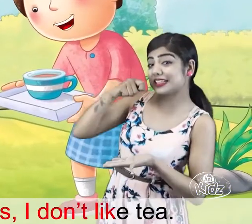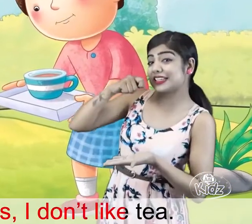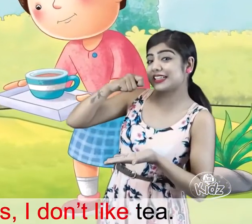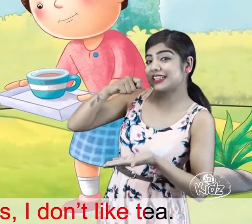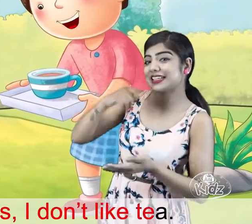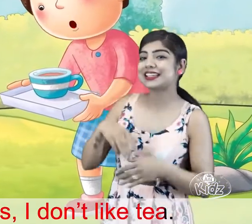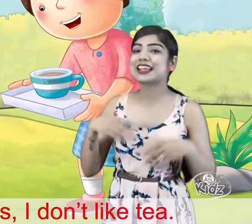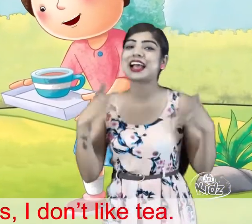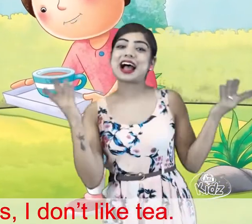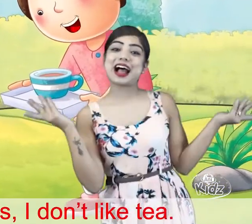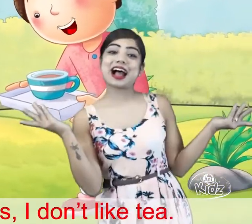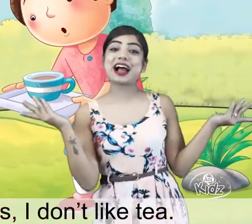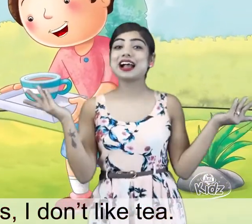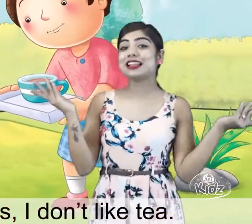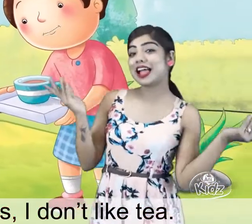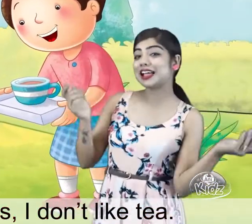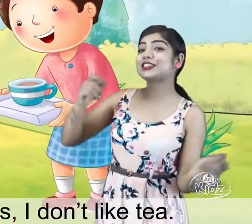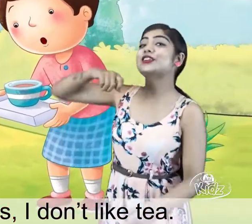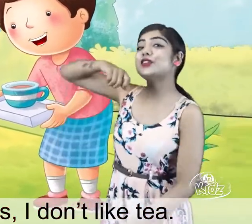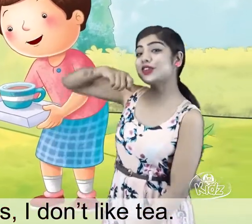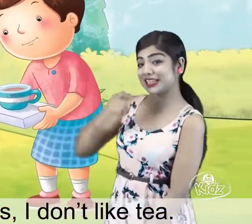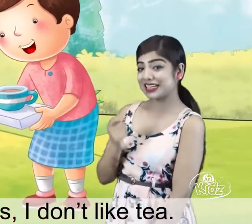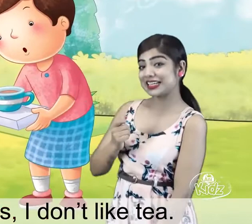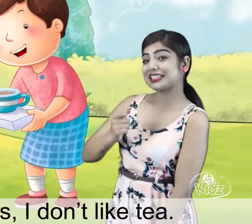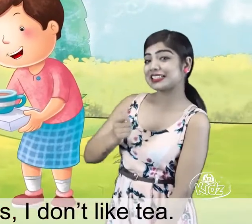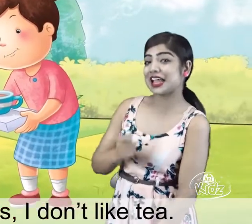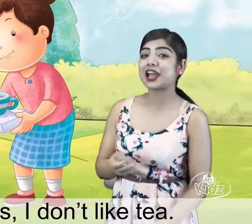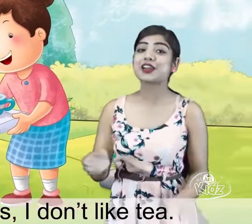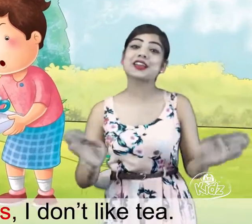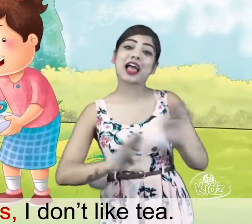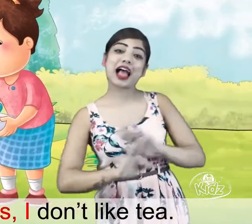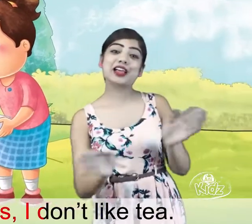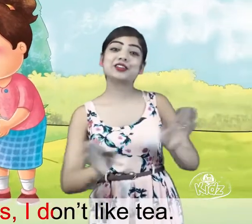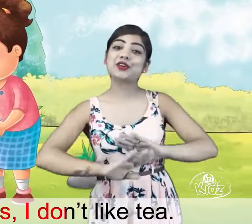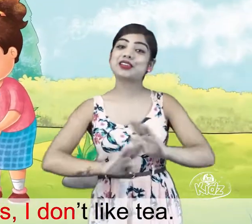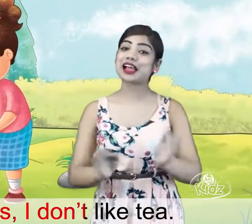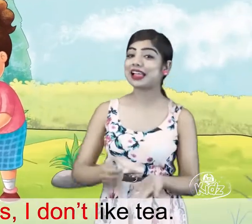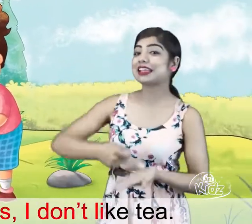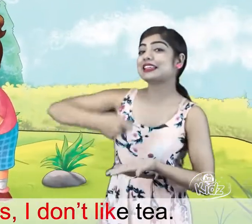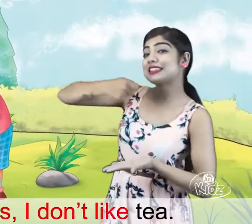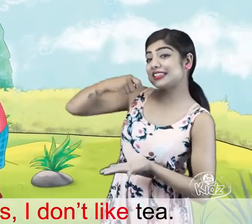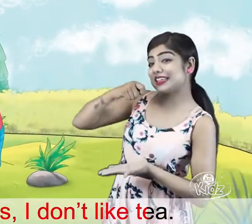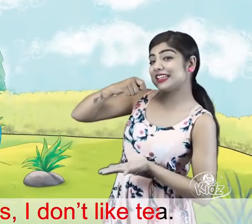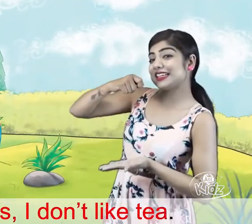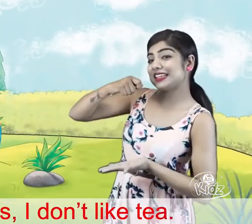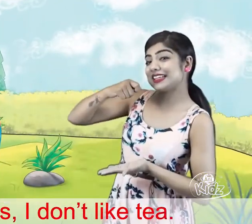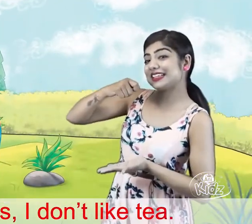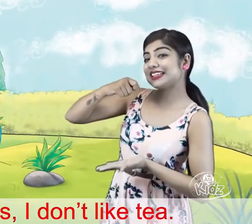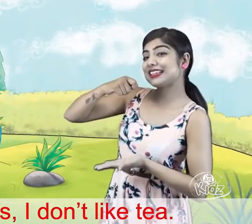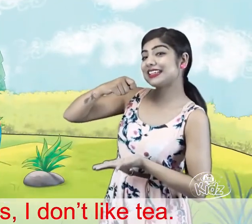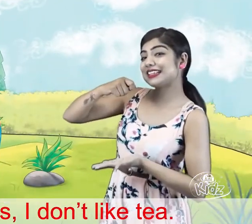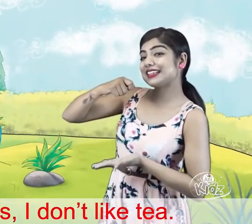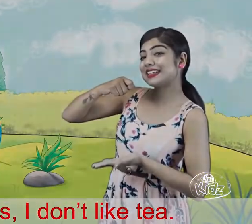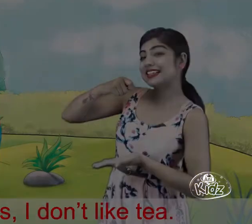like tea. I like to eat carrots, I don't like tea.